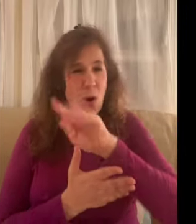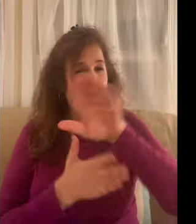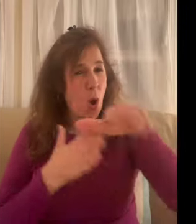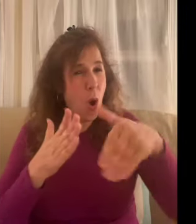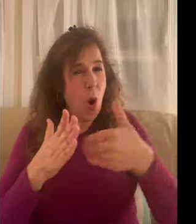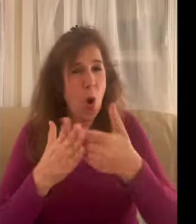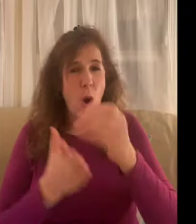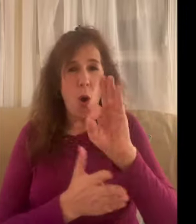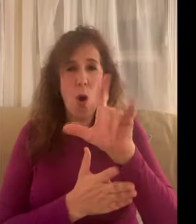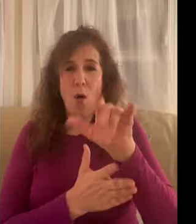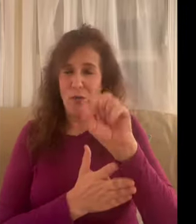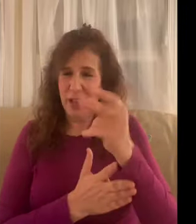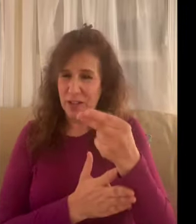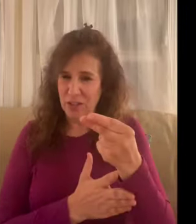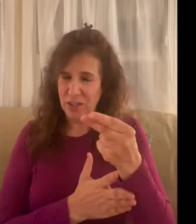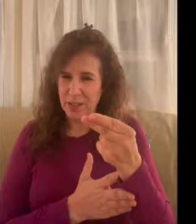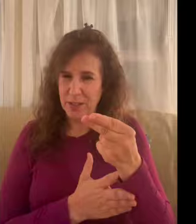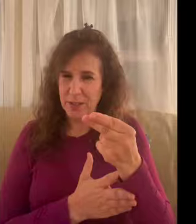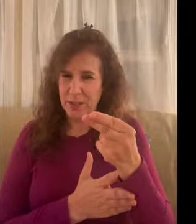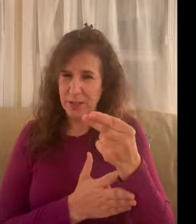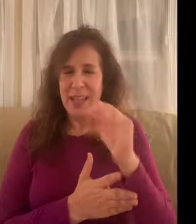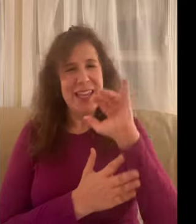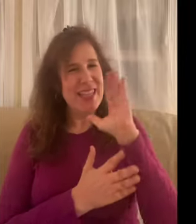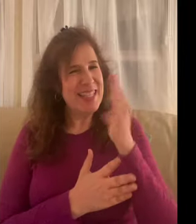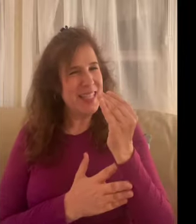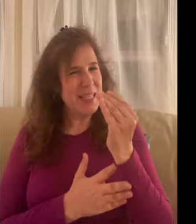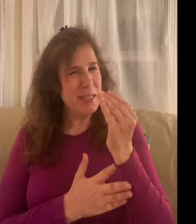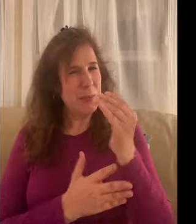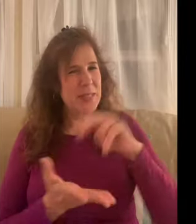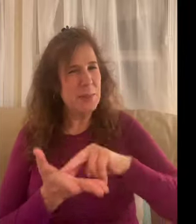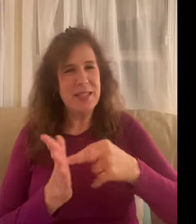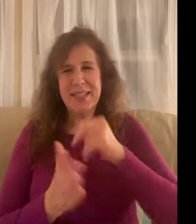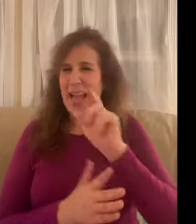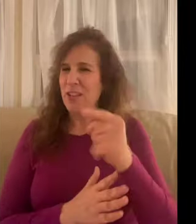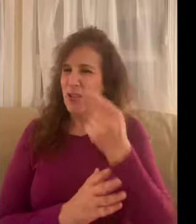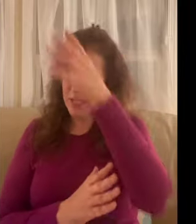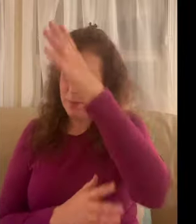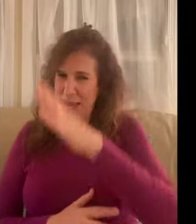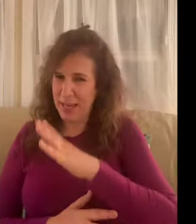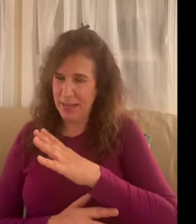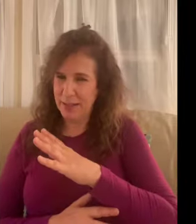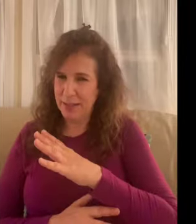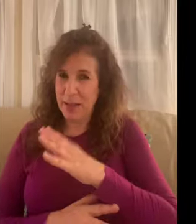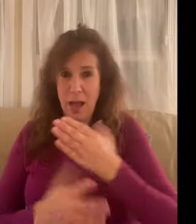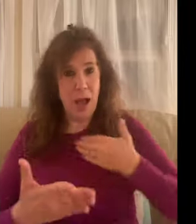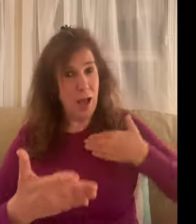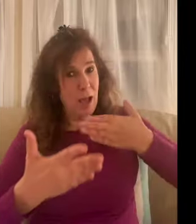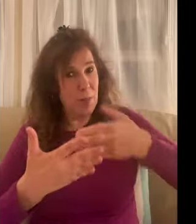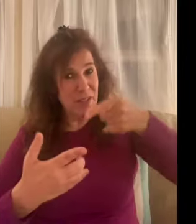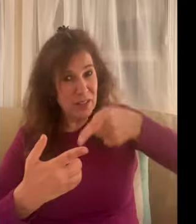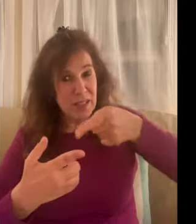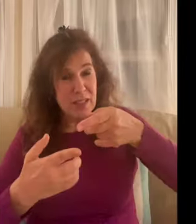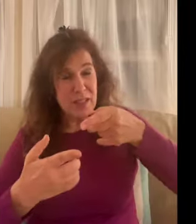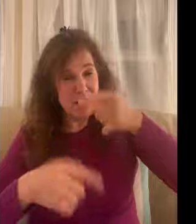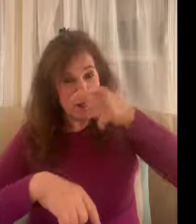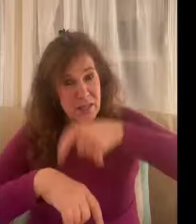just man. Till now it was always God saw man, and then we explained how man in the beginning was man and woman, and they were divided.